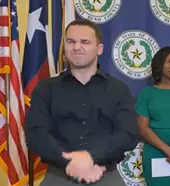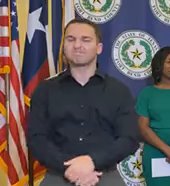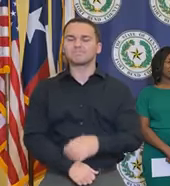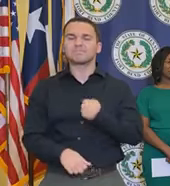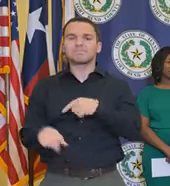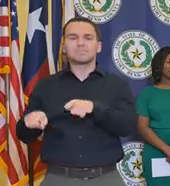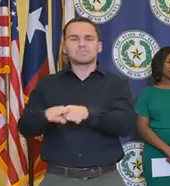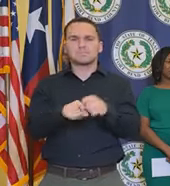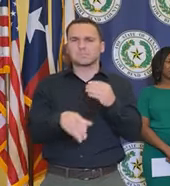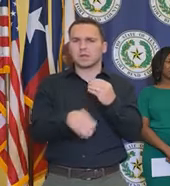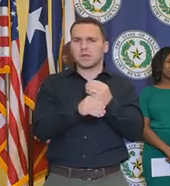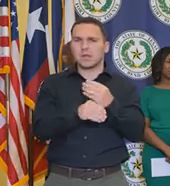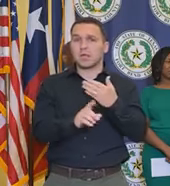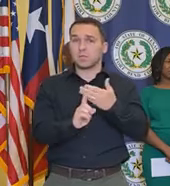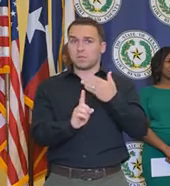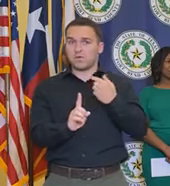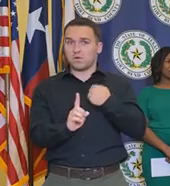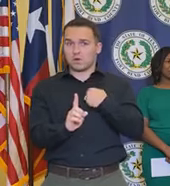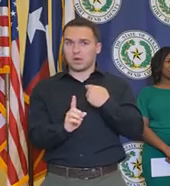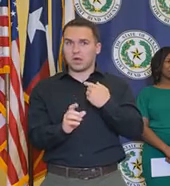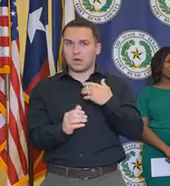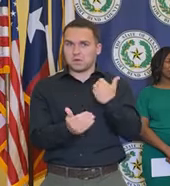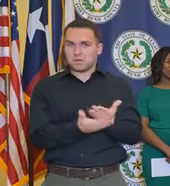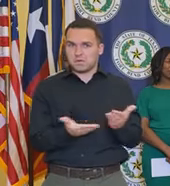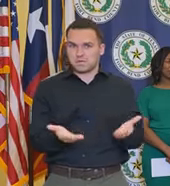even when before I came into office, one of the